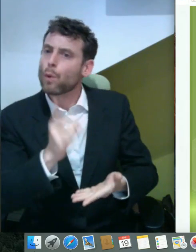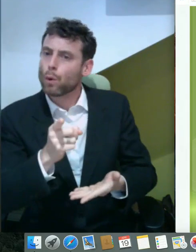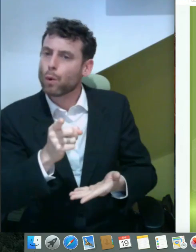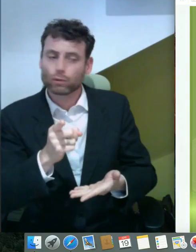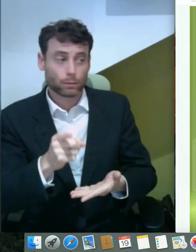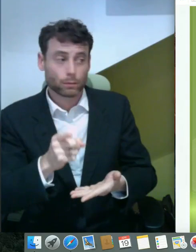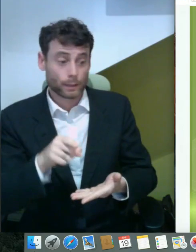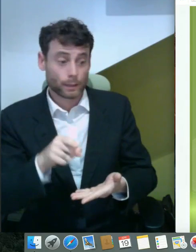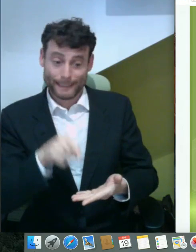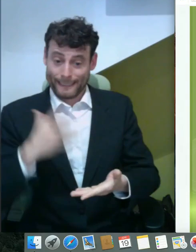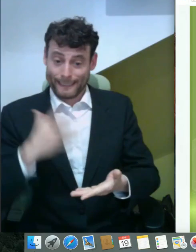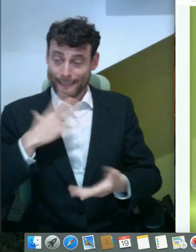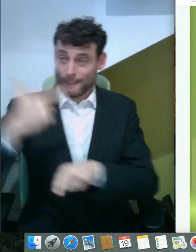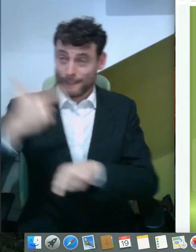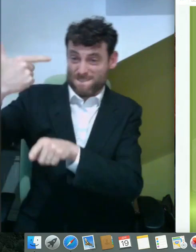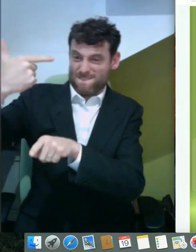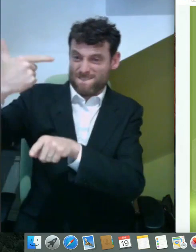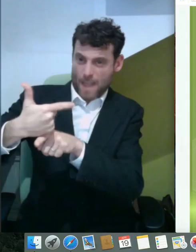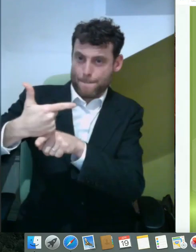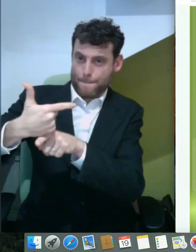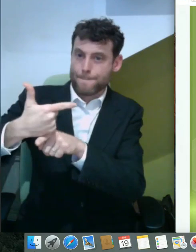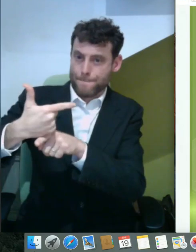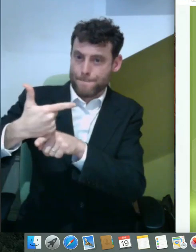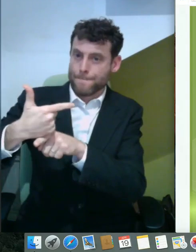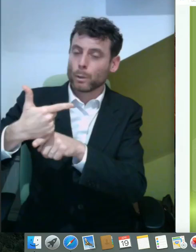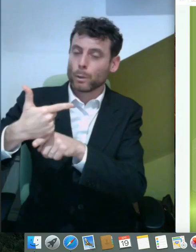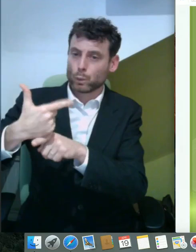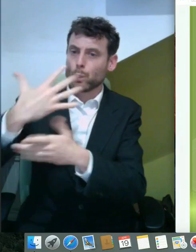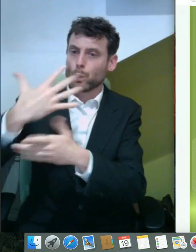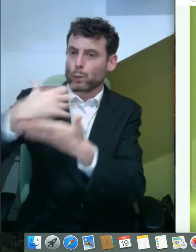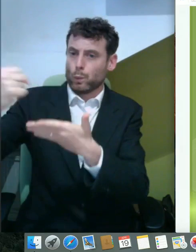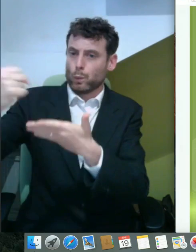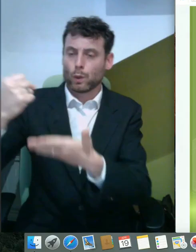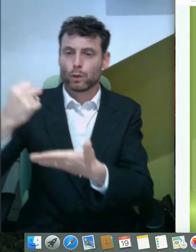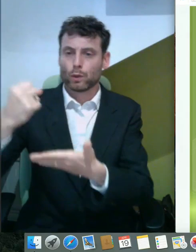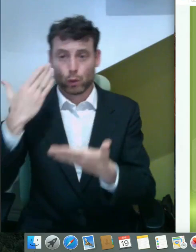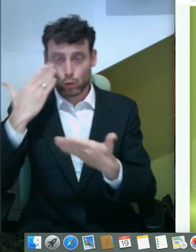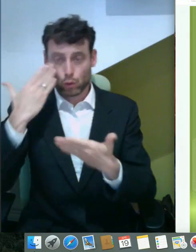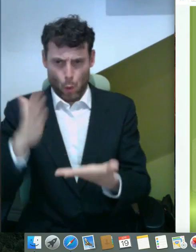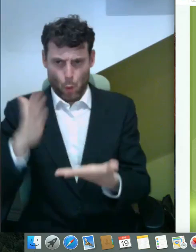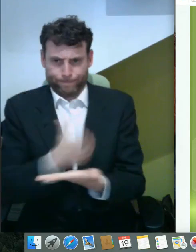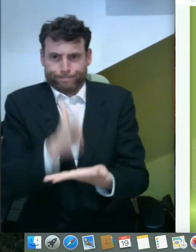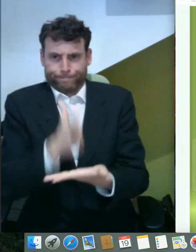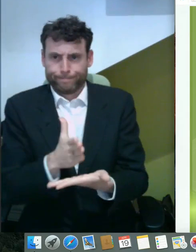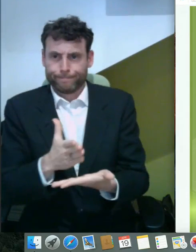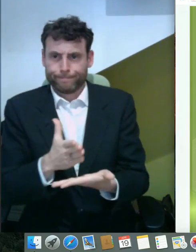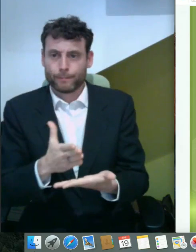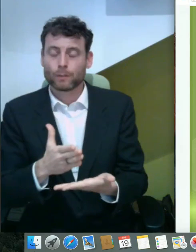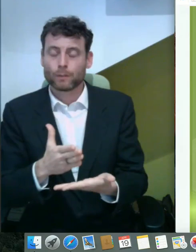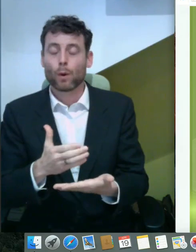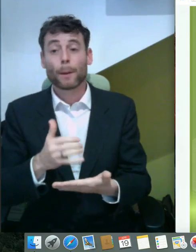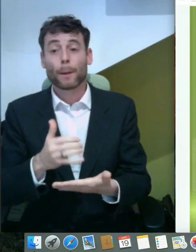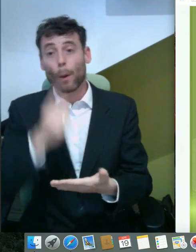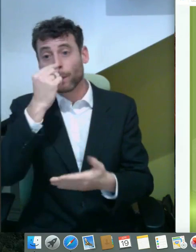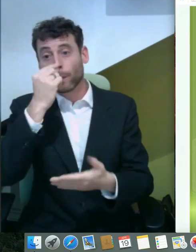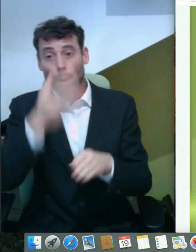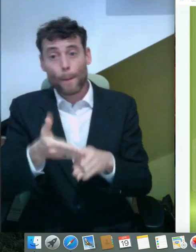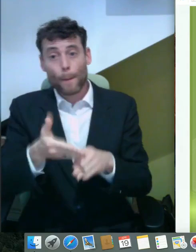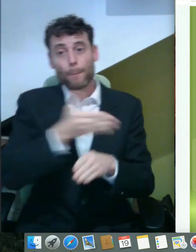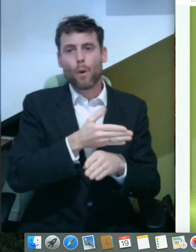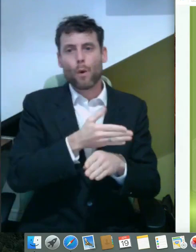caught on camera at that point. That's often not the first time that the caution is read to the deaf